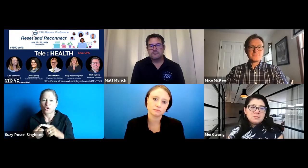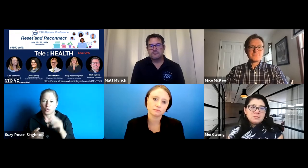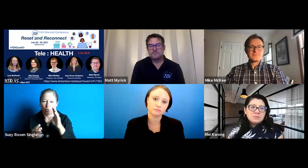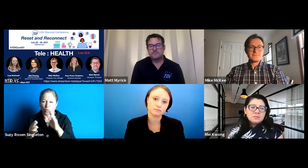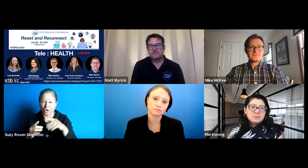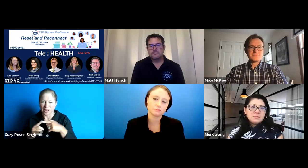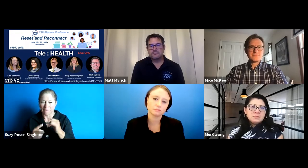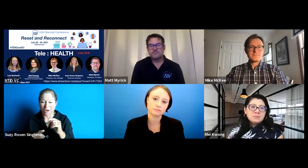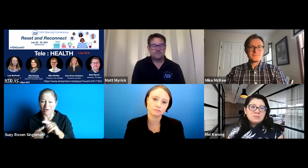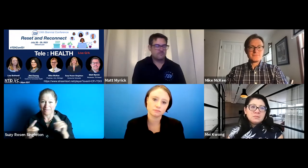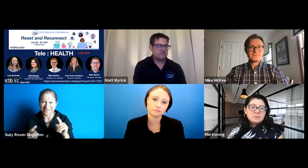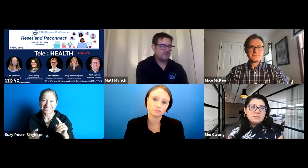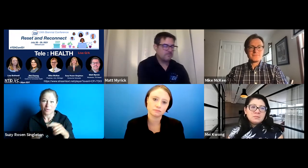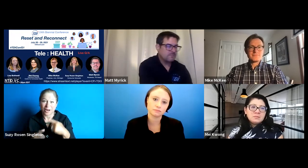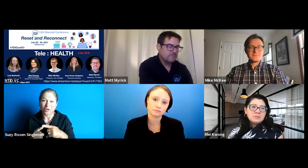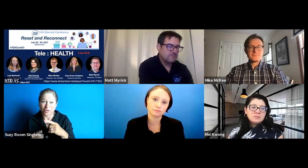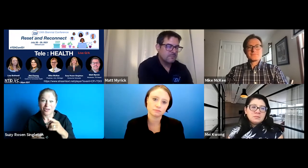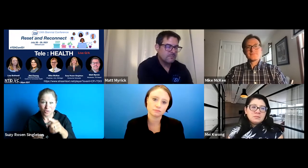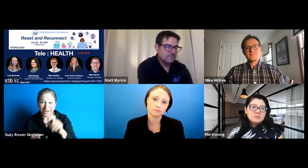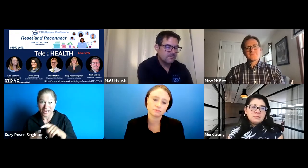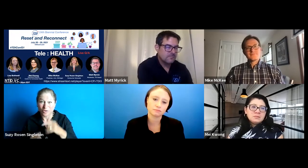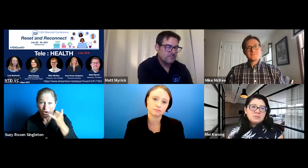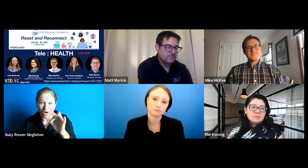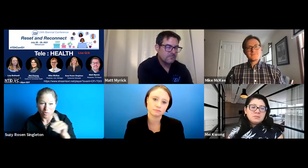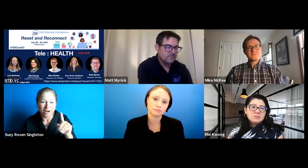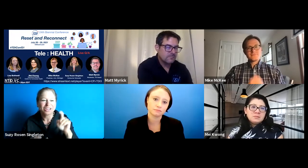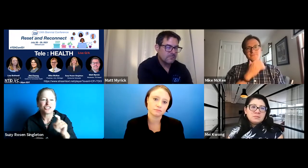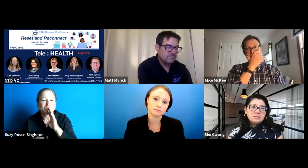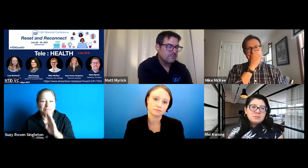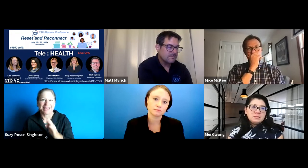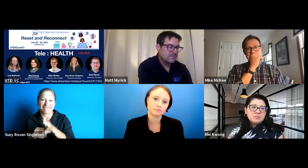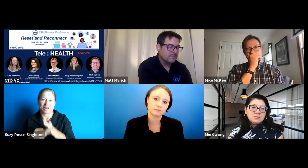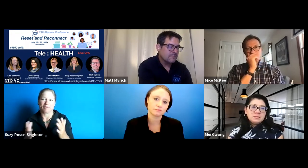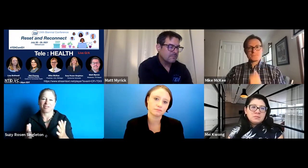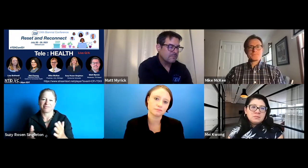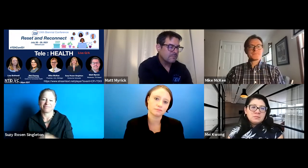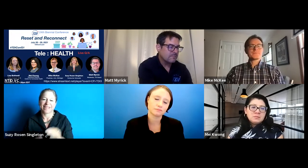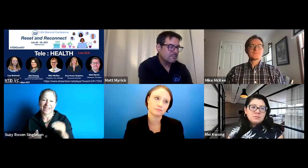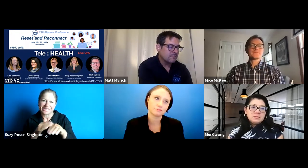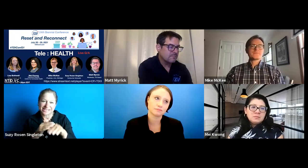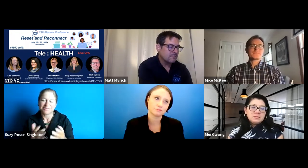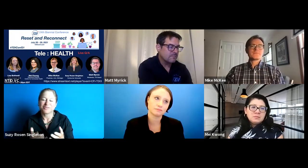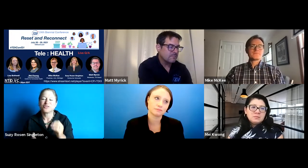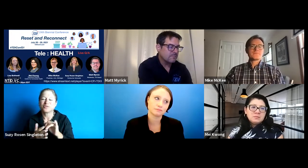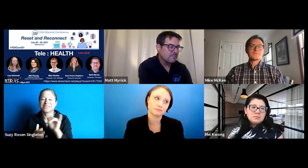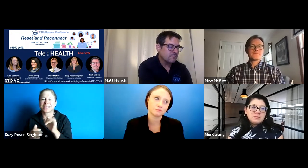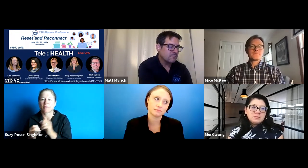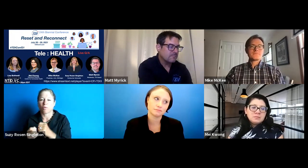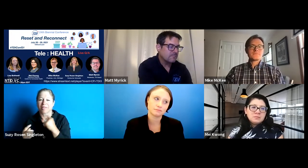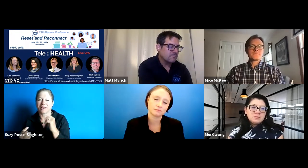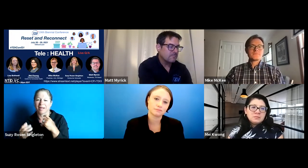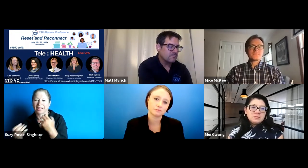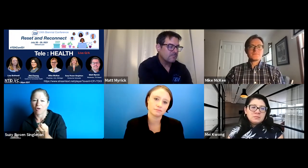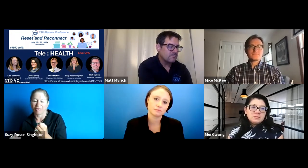accessibility. If like 911, you don't want to have to worry about it until you have to make a call, but you want to make sure that it's available